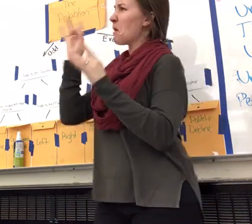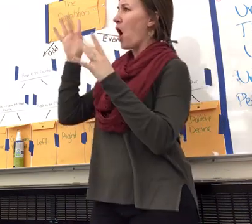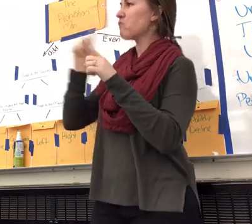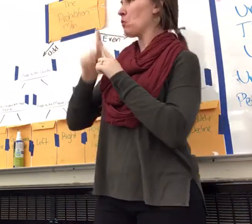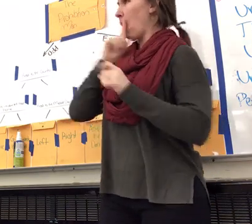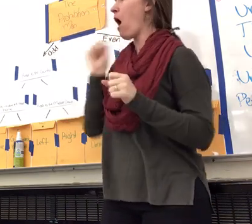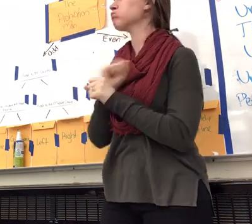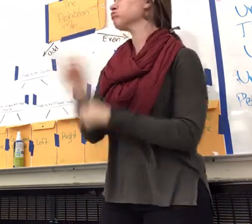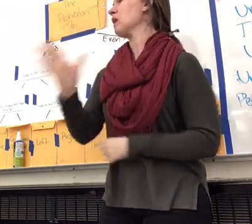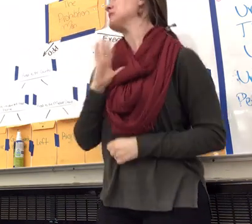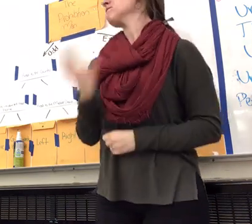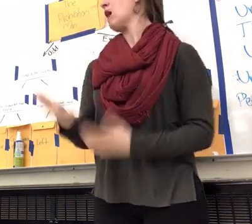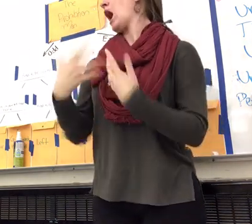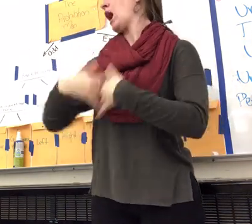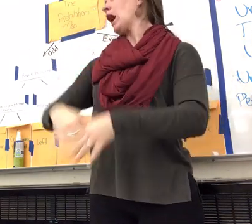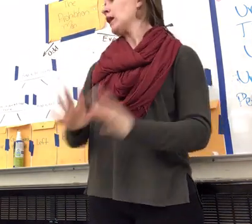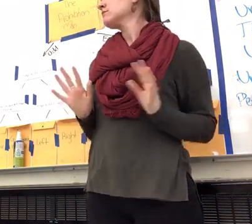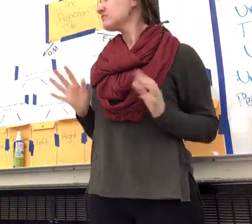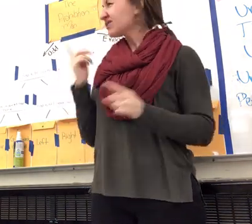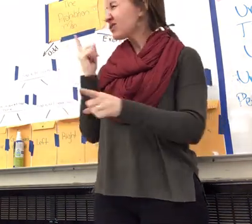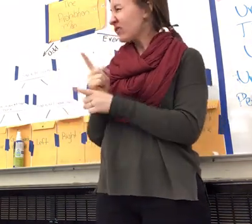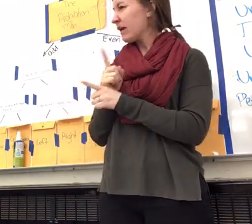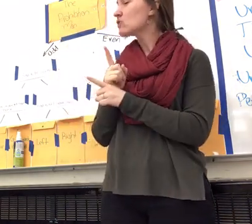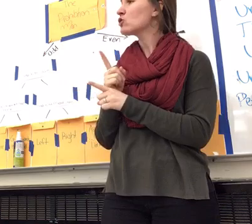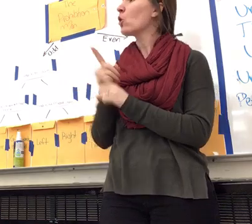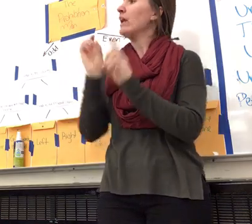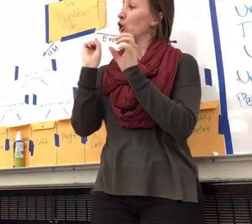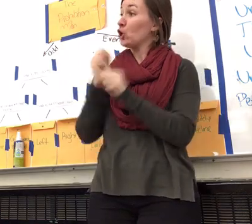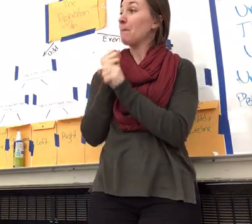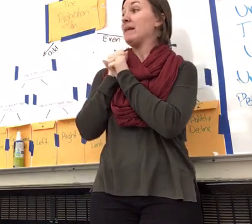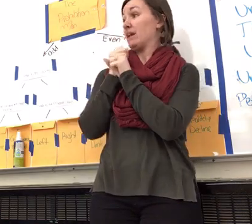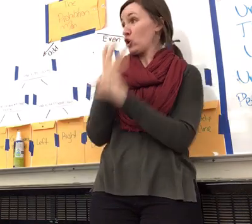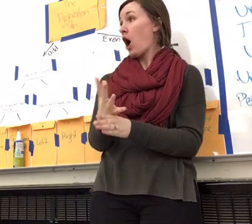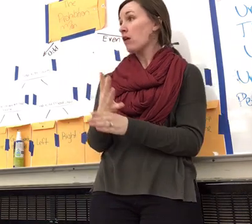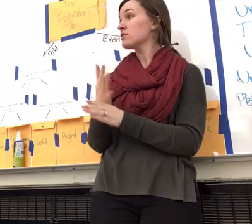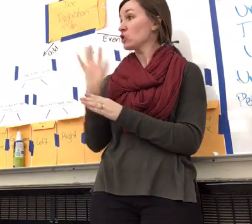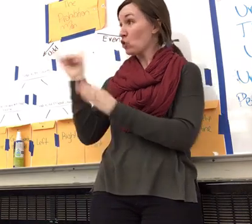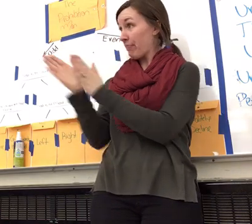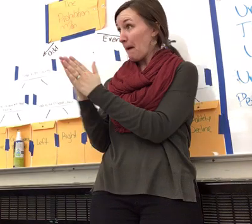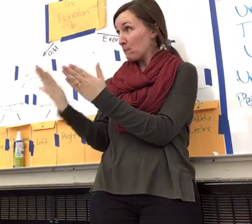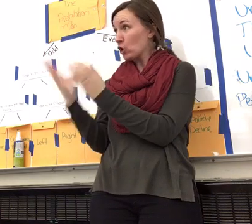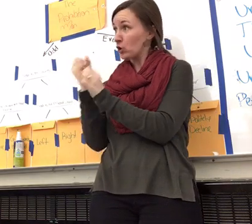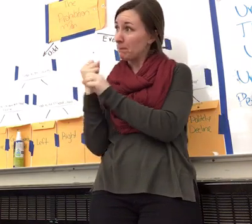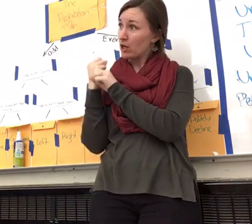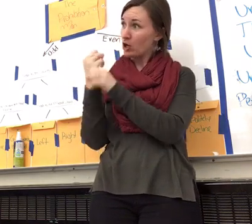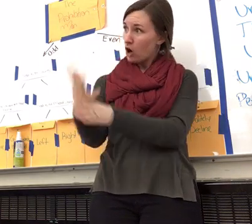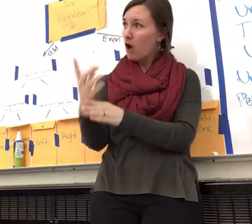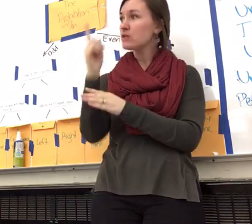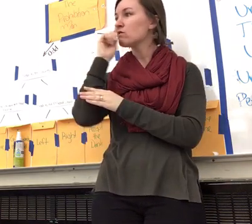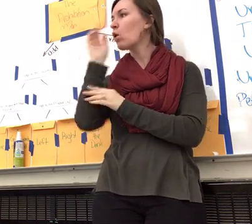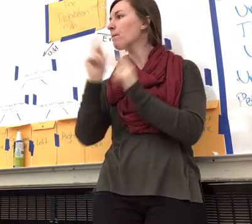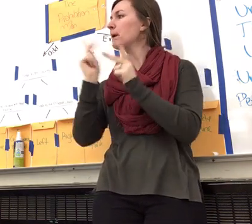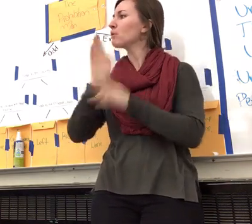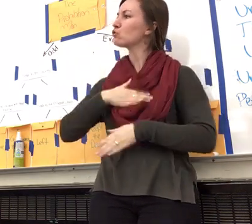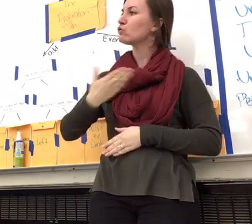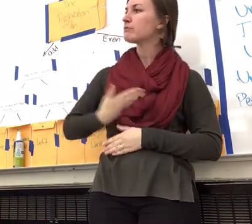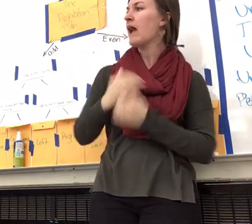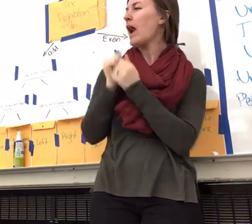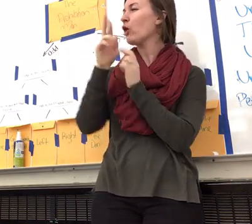it would be considered a cause. So if you had a causation LEQ, that could be one of your ones that you use as a cause. Think about foreign